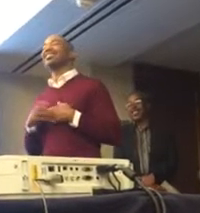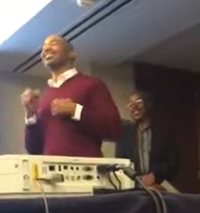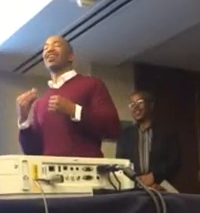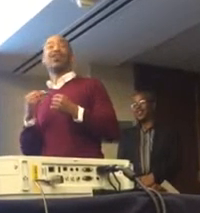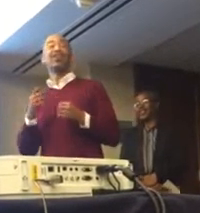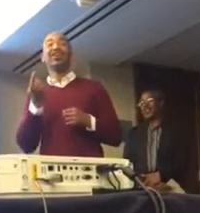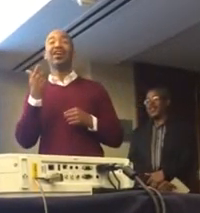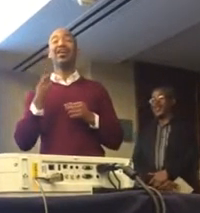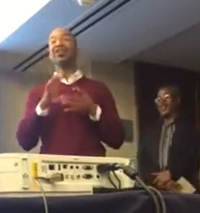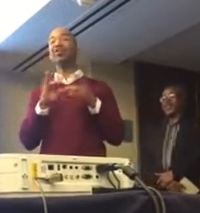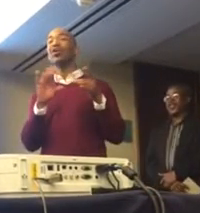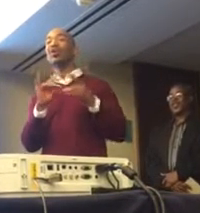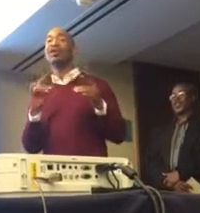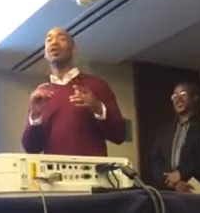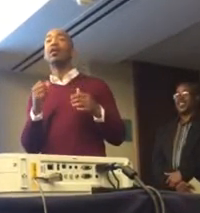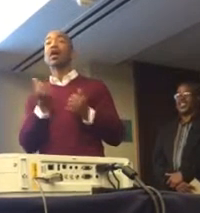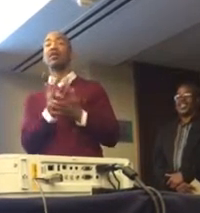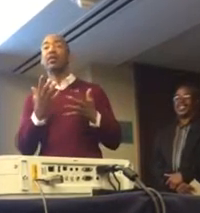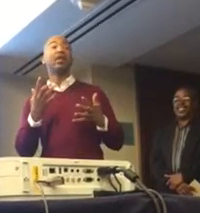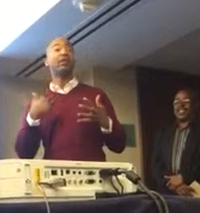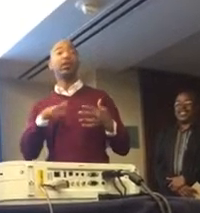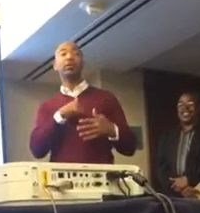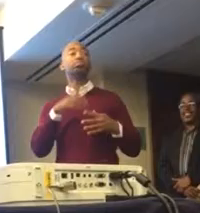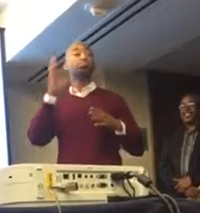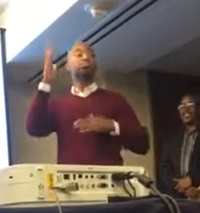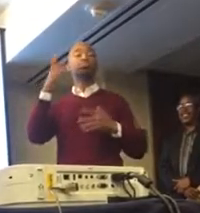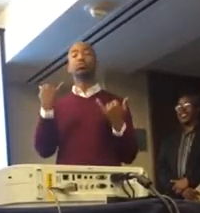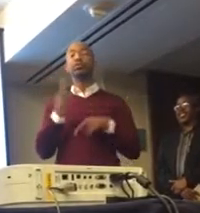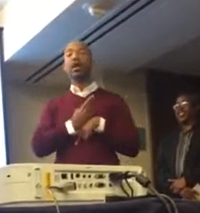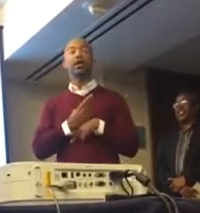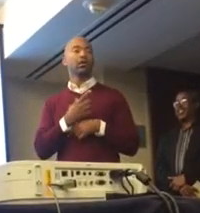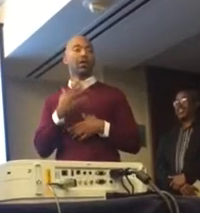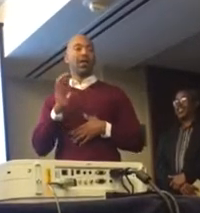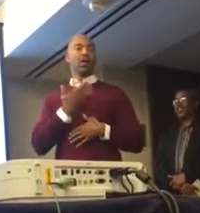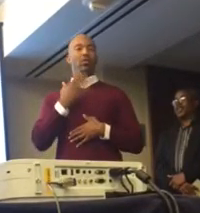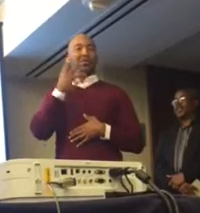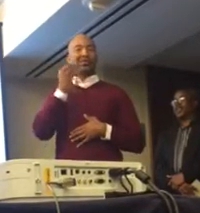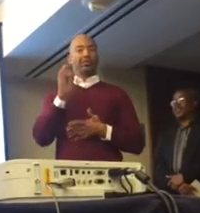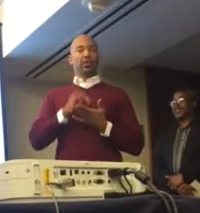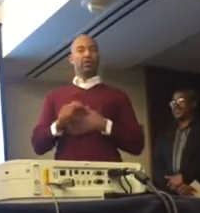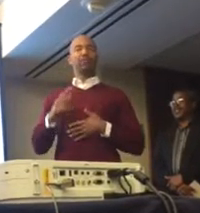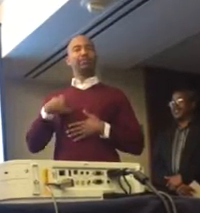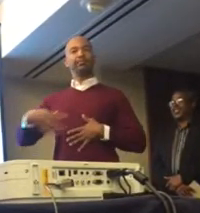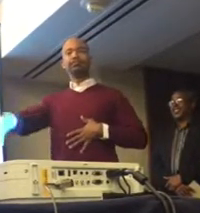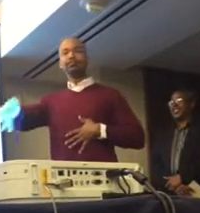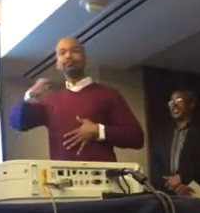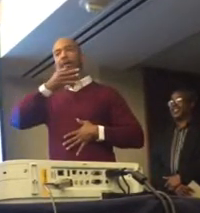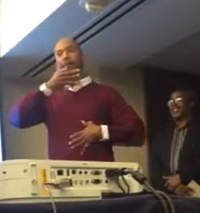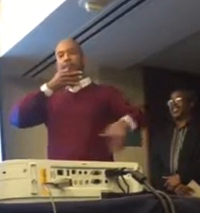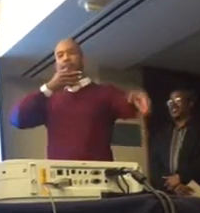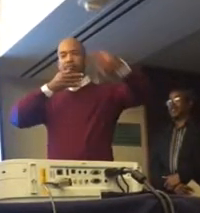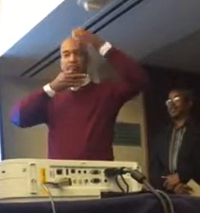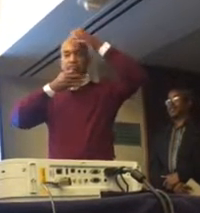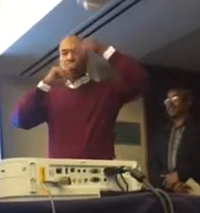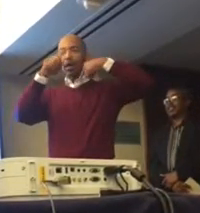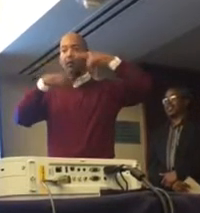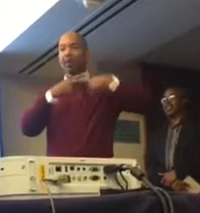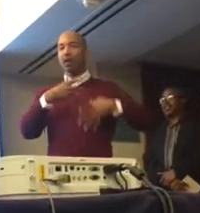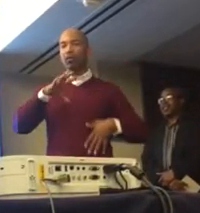here, everything that we're saying is based on our experiences. We do not claim to be experts on trans students. We don't claim to be experts